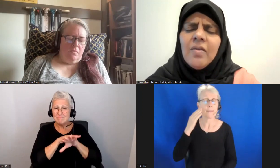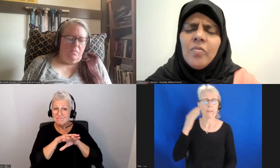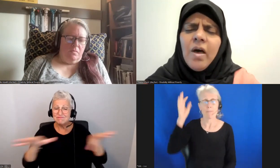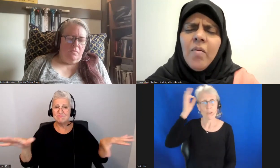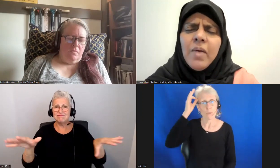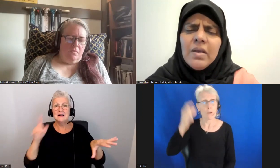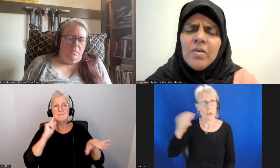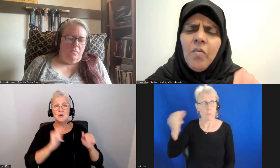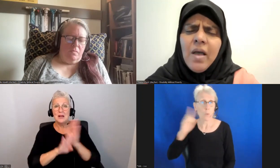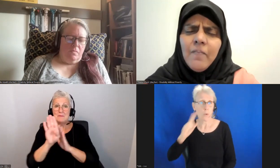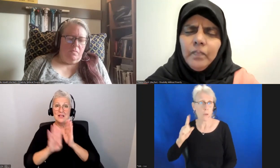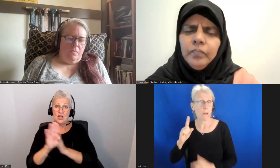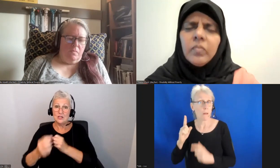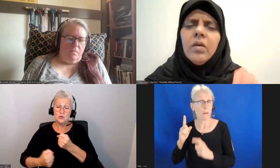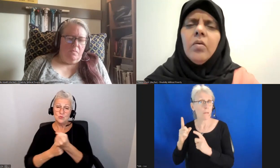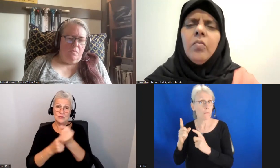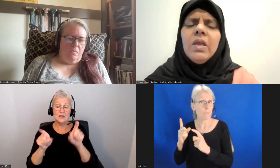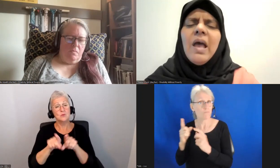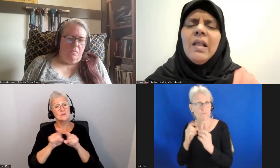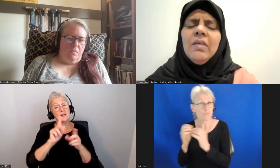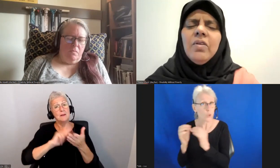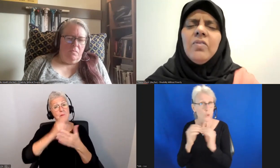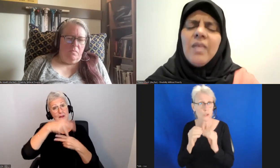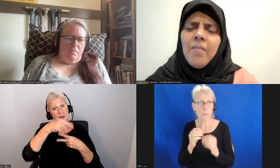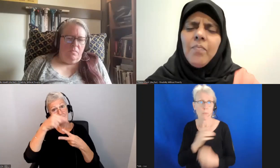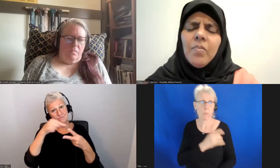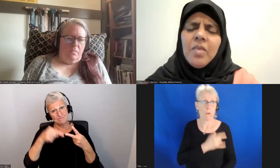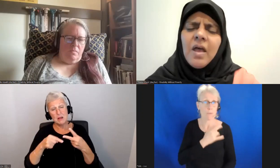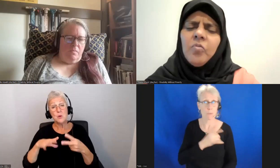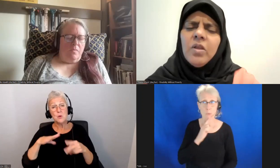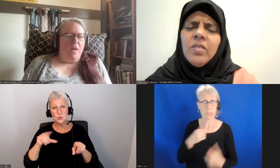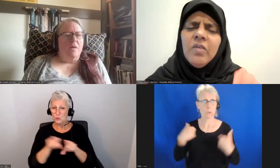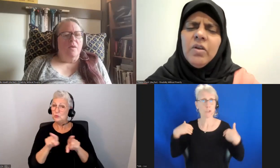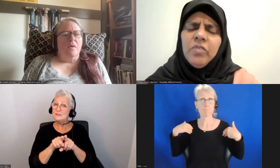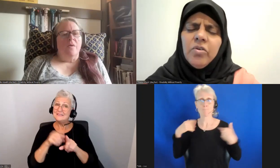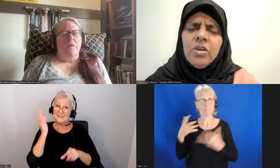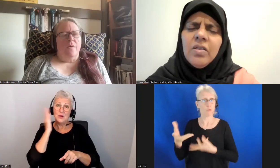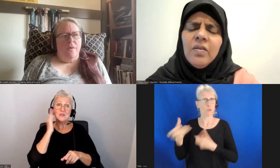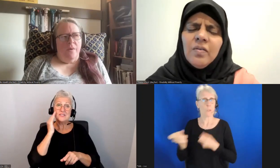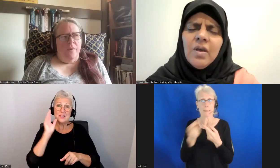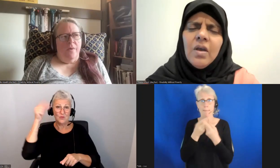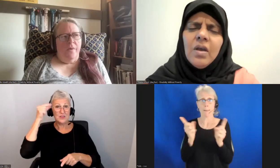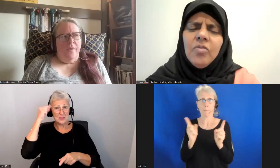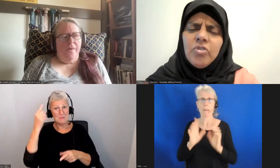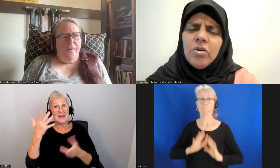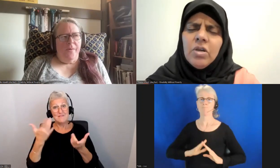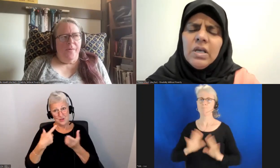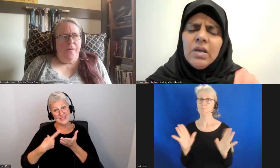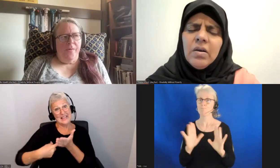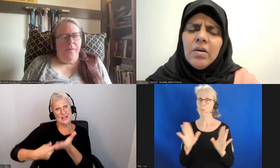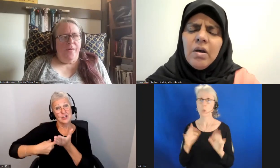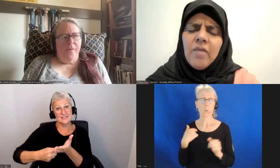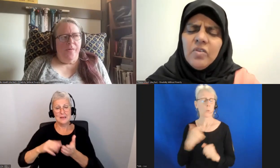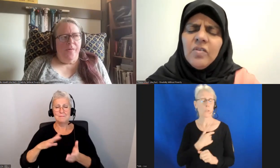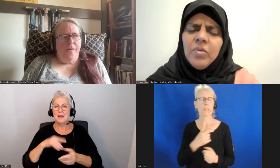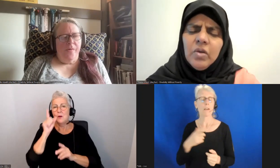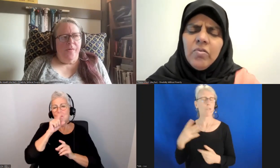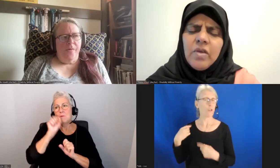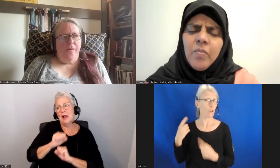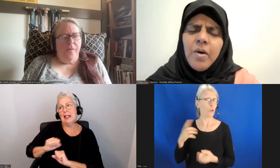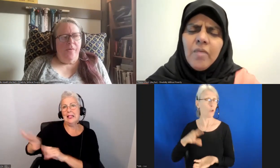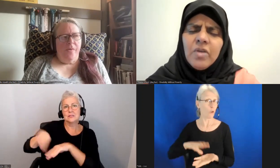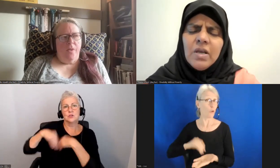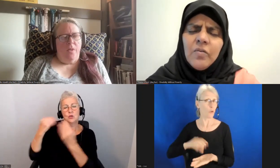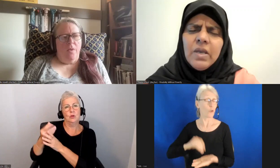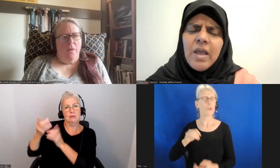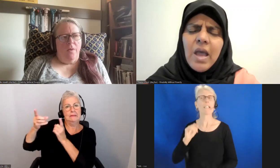negotiating that as well. But you know what? We can't leave it to them. That's one thing we've learned in this journey of disability